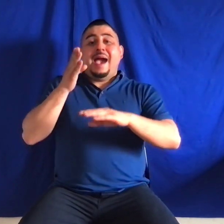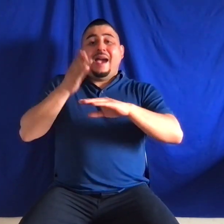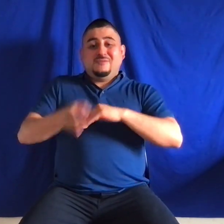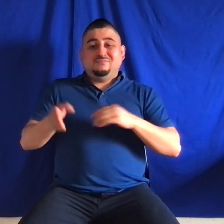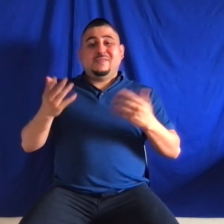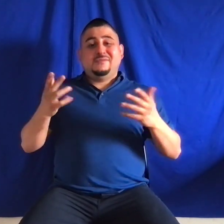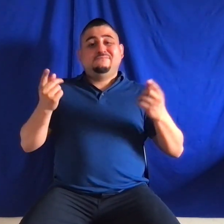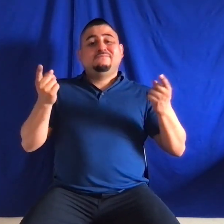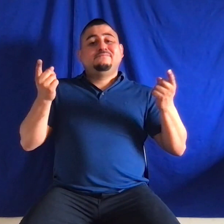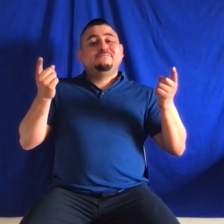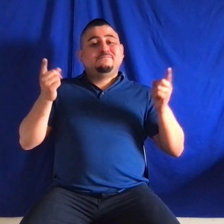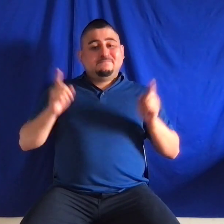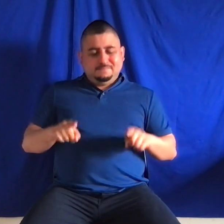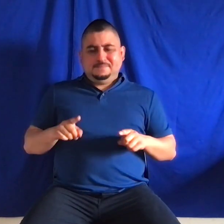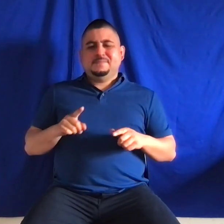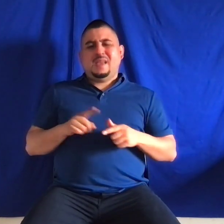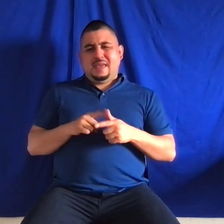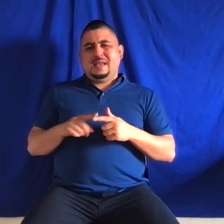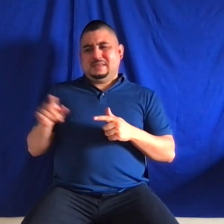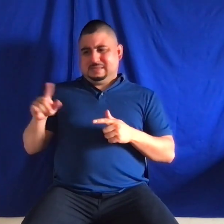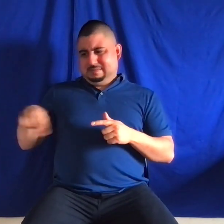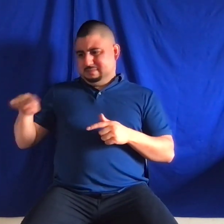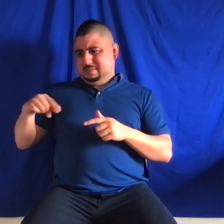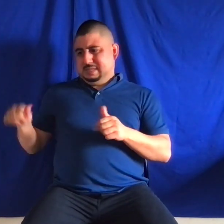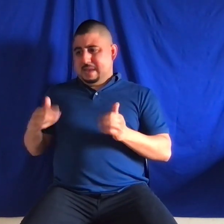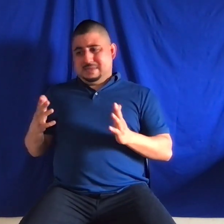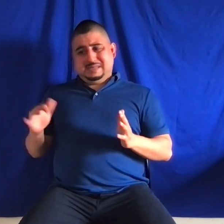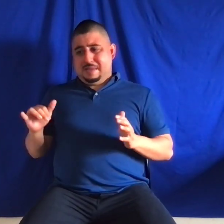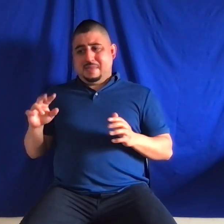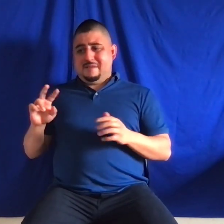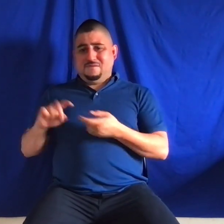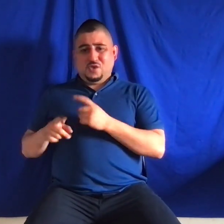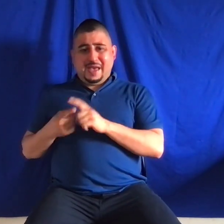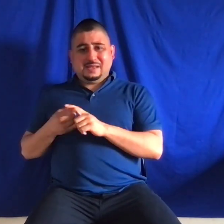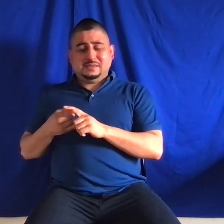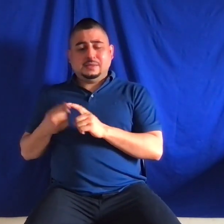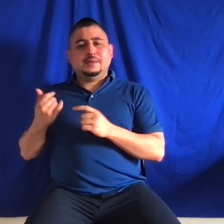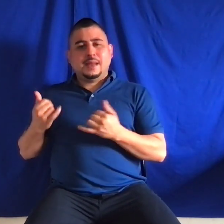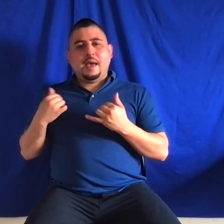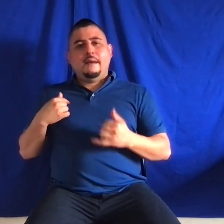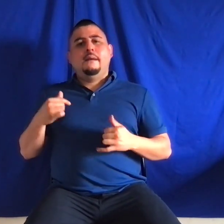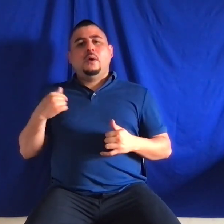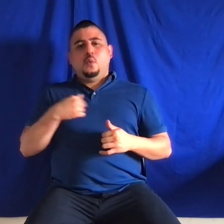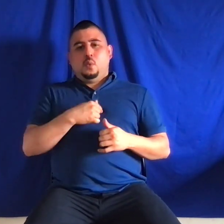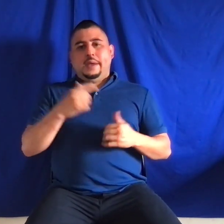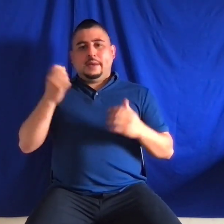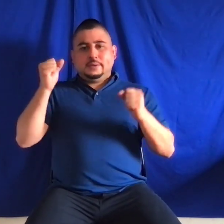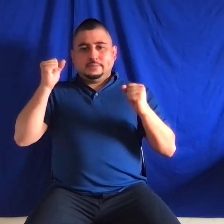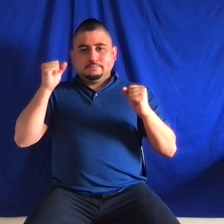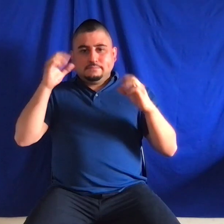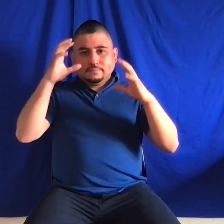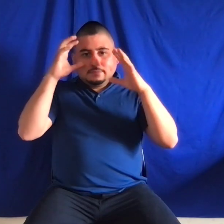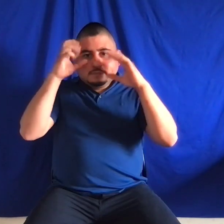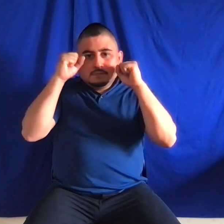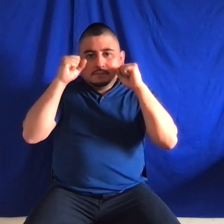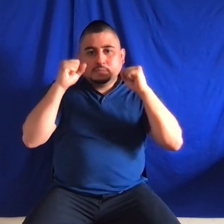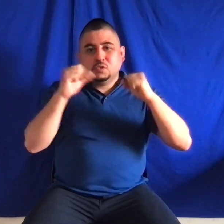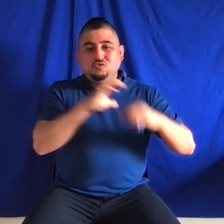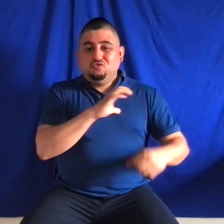the more, just like these disciples and their companions, we come to see that Christ is truly present still, here and now